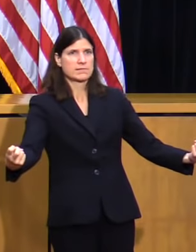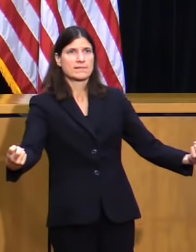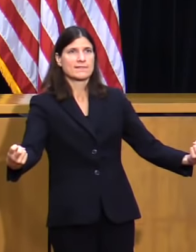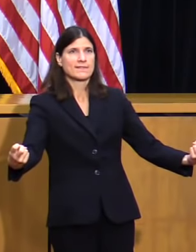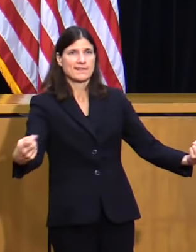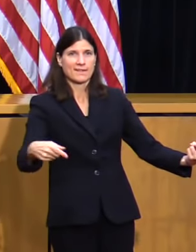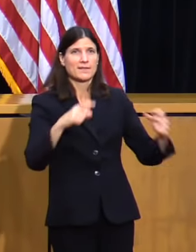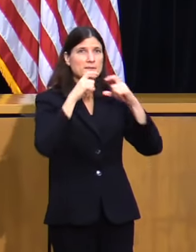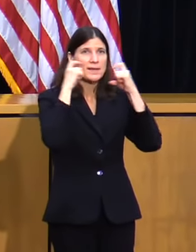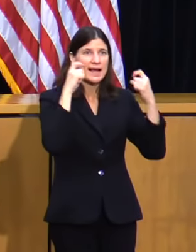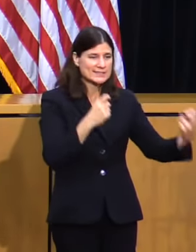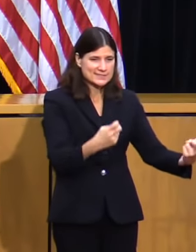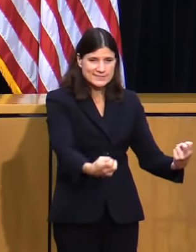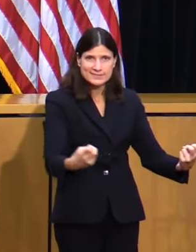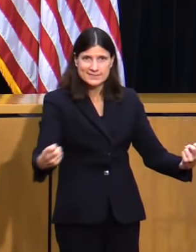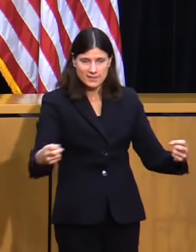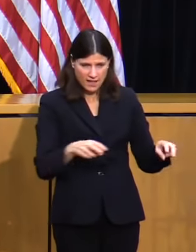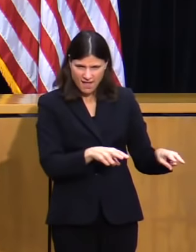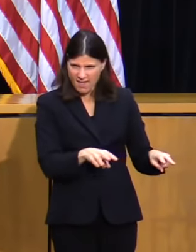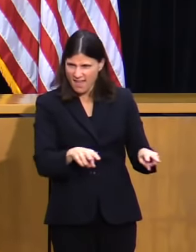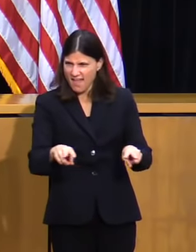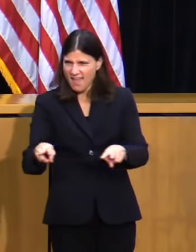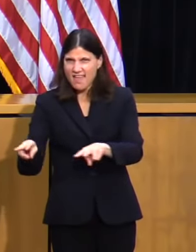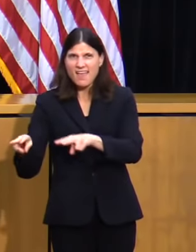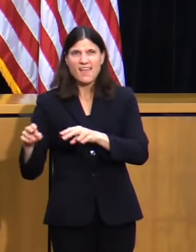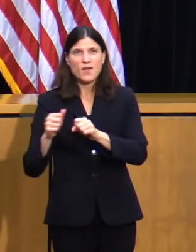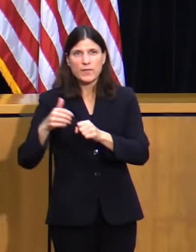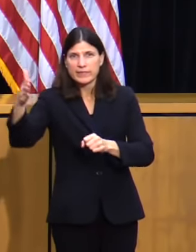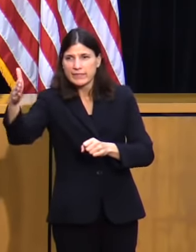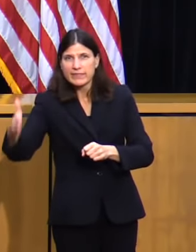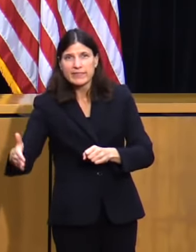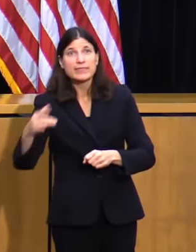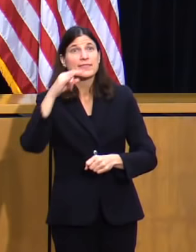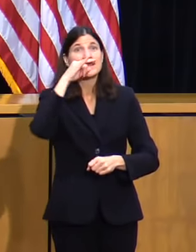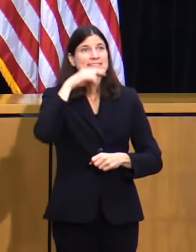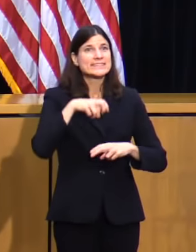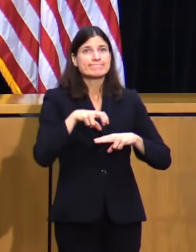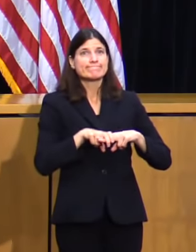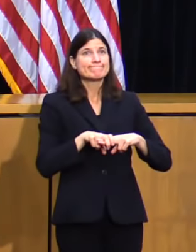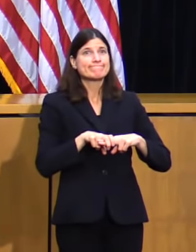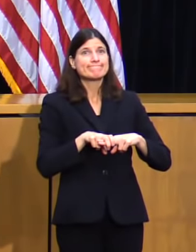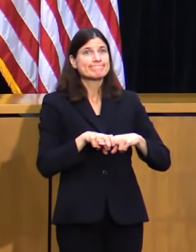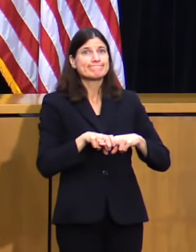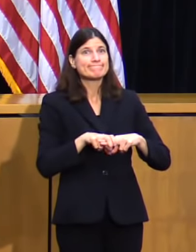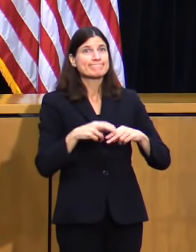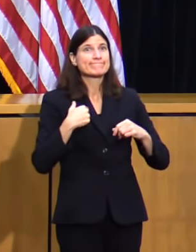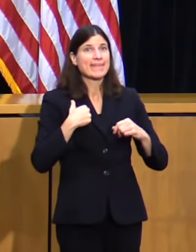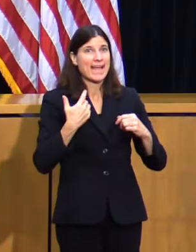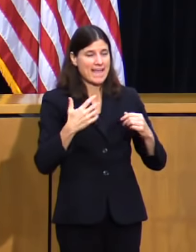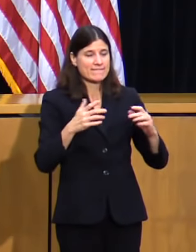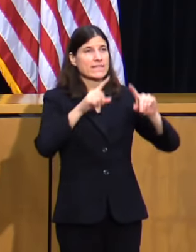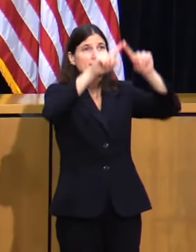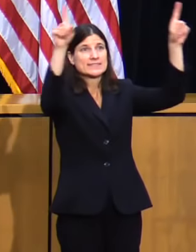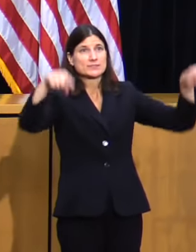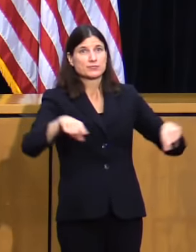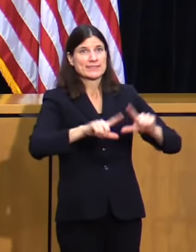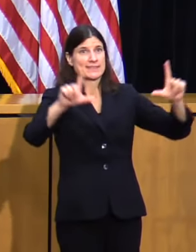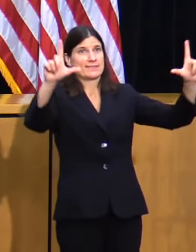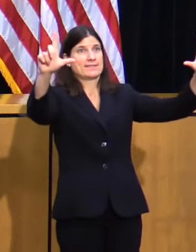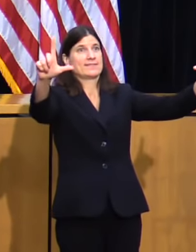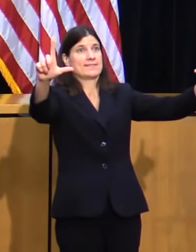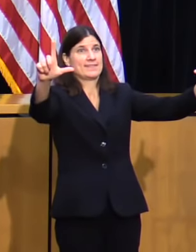Younger kids with visual aids and a teacher and an aide walk in the room, very distanced, everybody